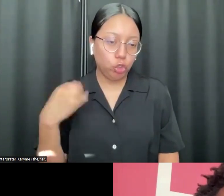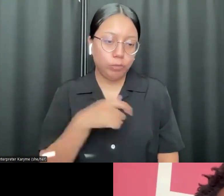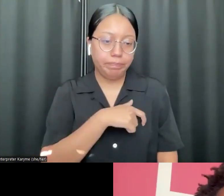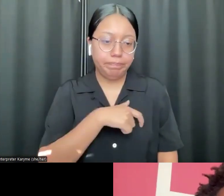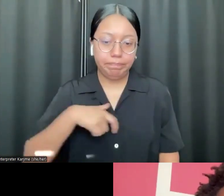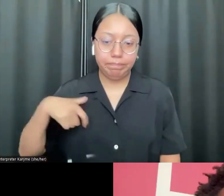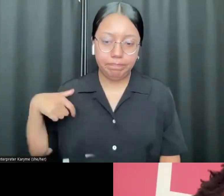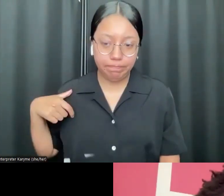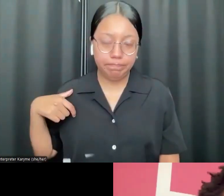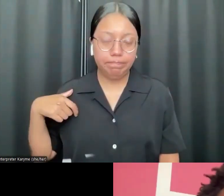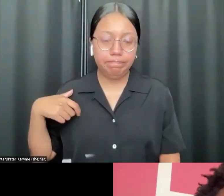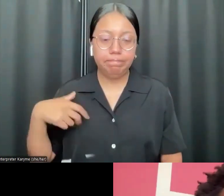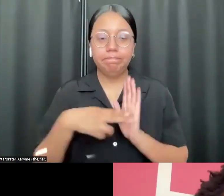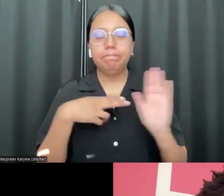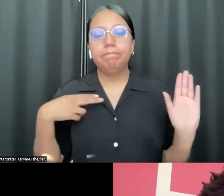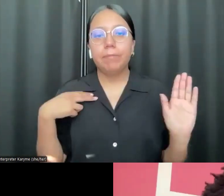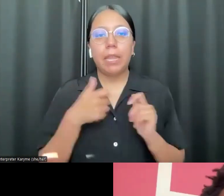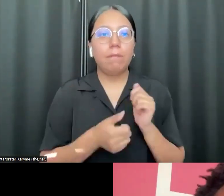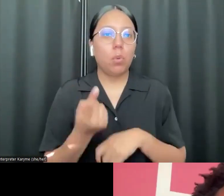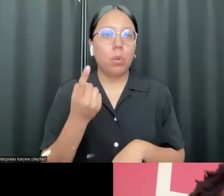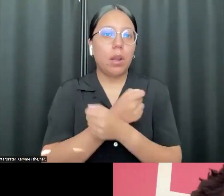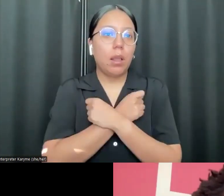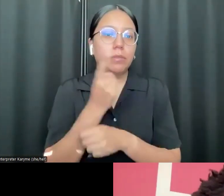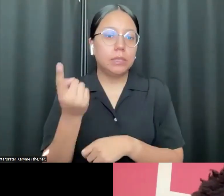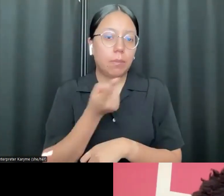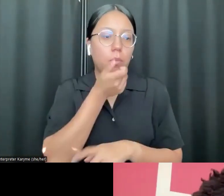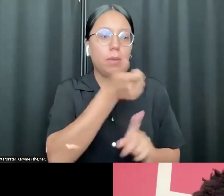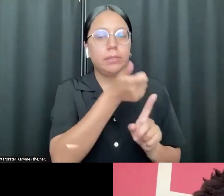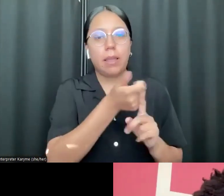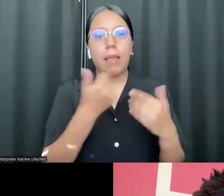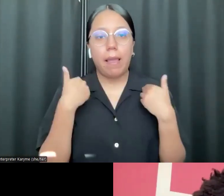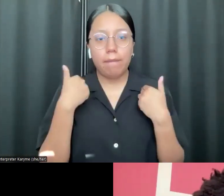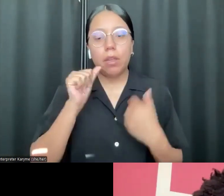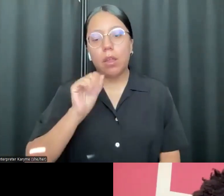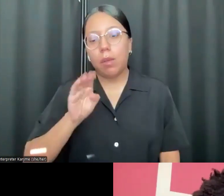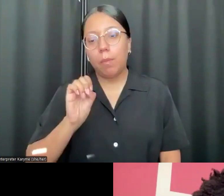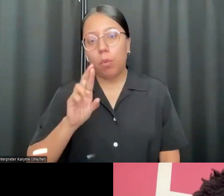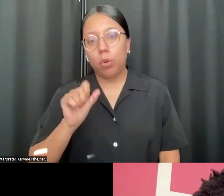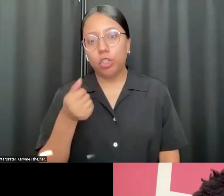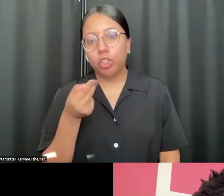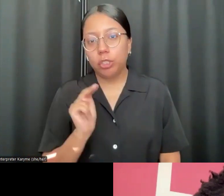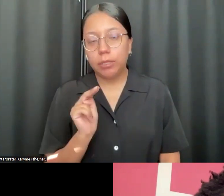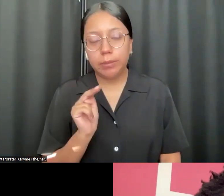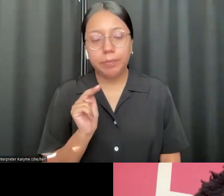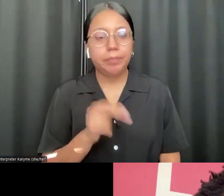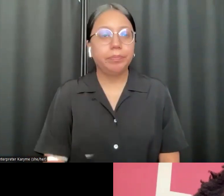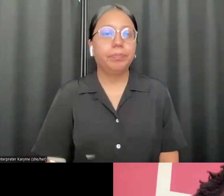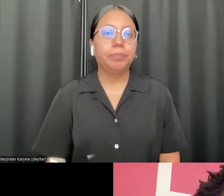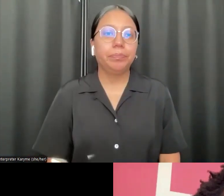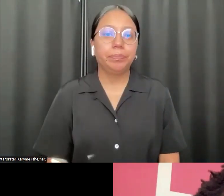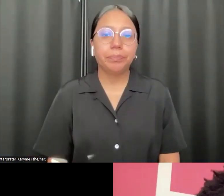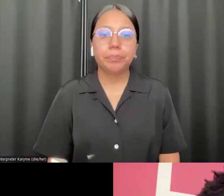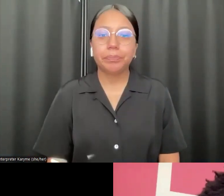everyone loves someone who's had an abortion. I want to begin